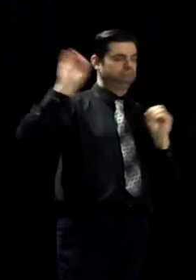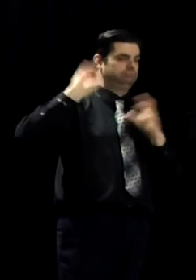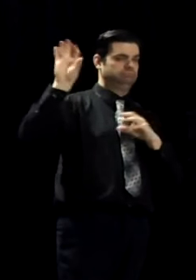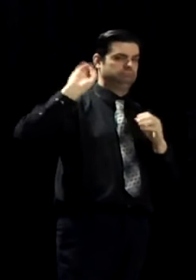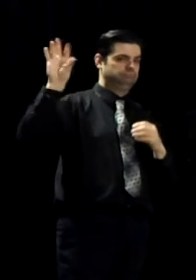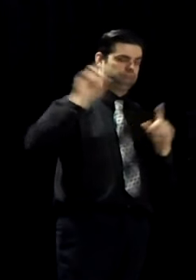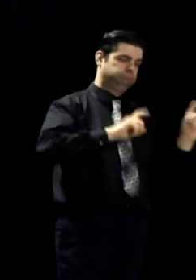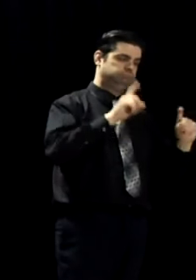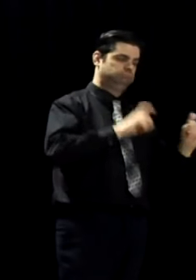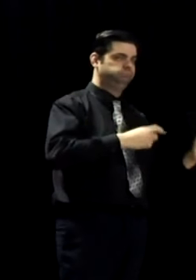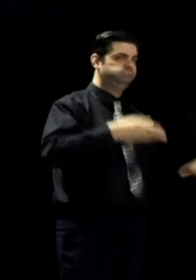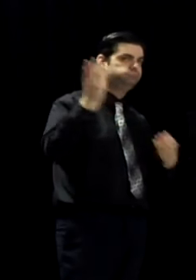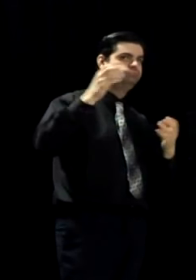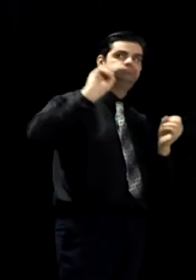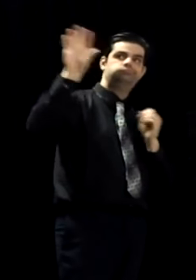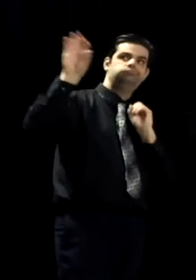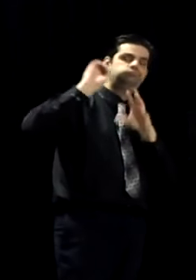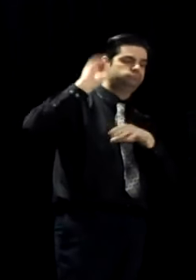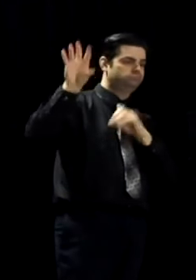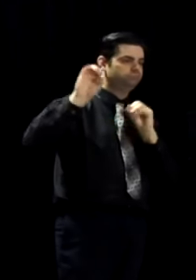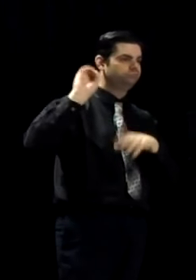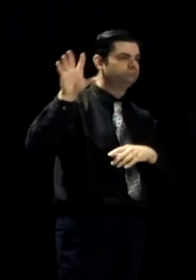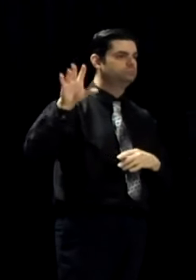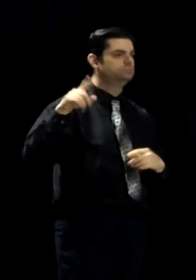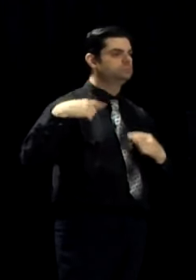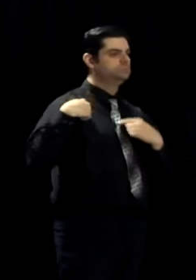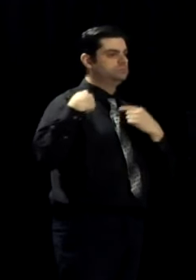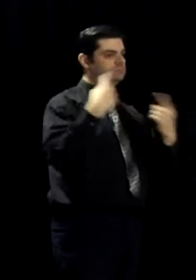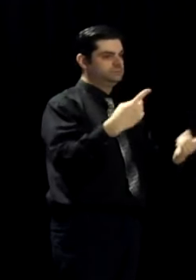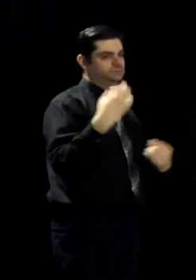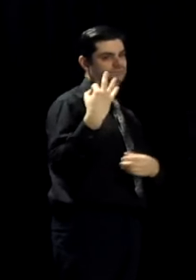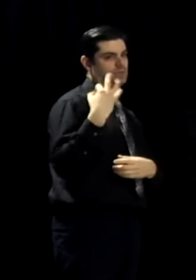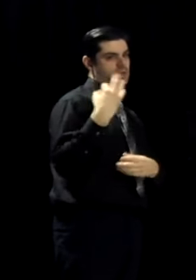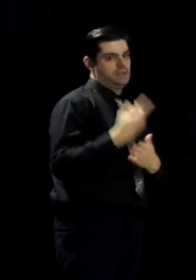since Friday, let's see there, we've had